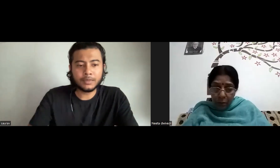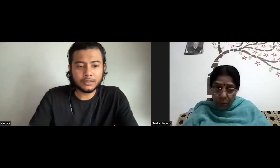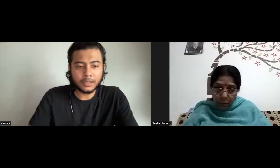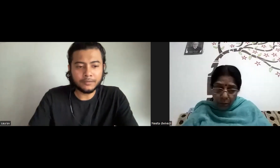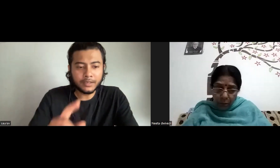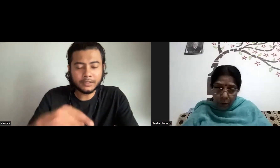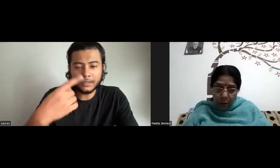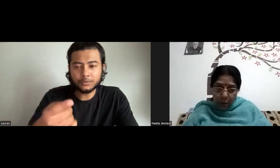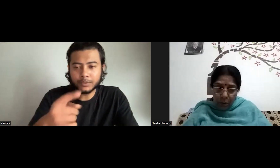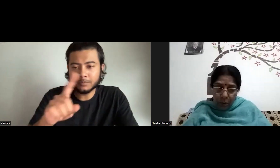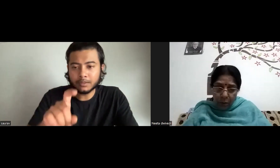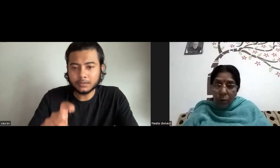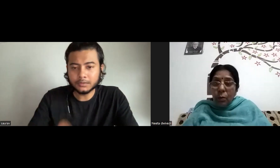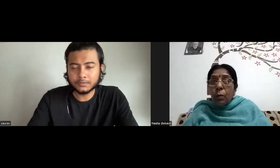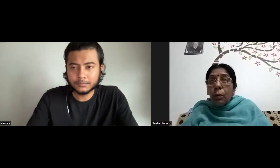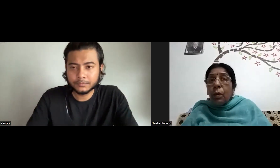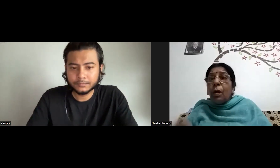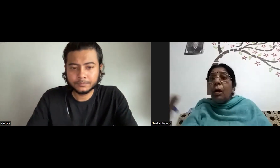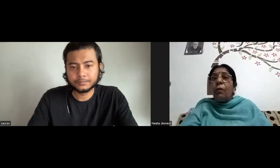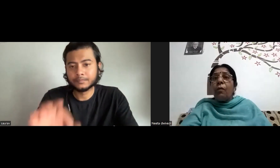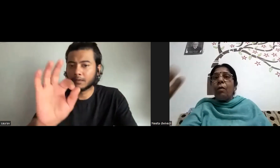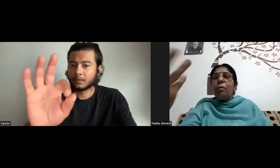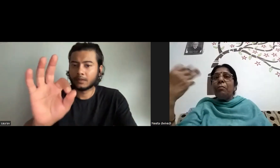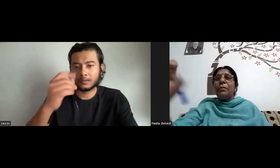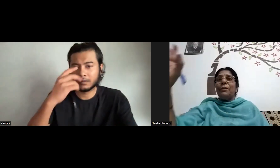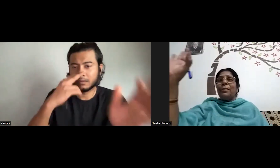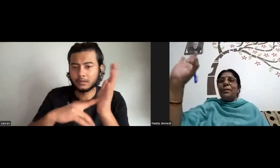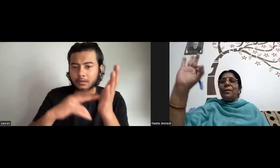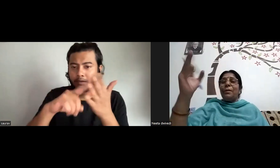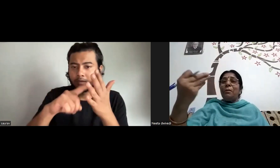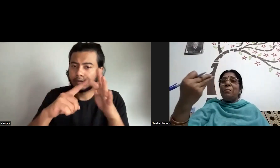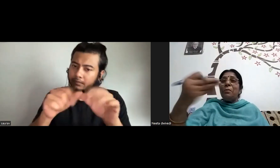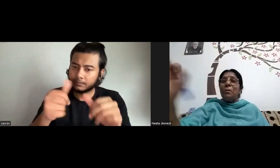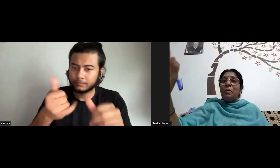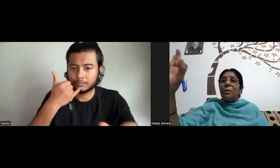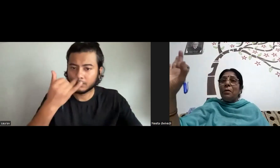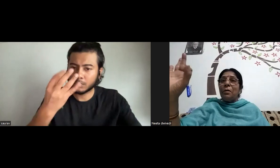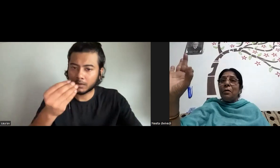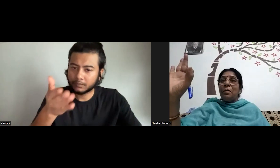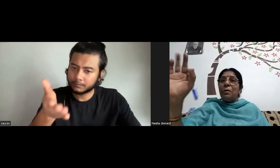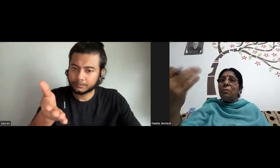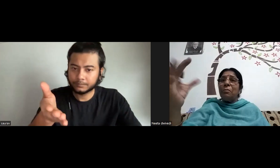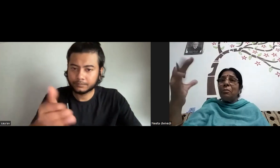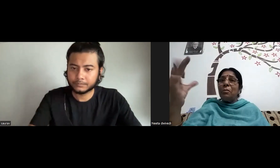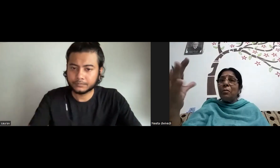Can we take the next question, Mataji? Please, please. That's it. Just two questions. Huh?